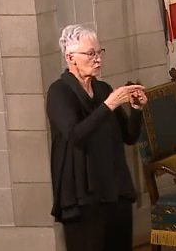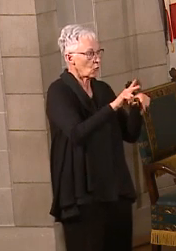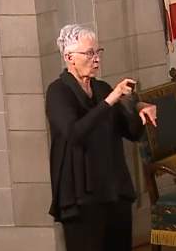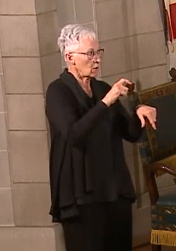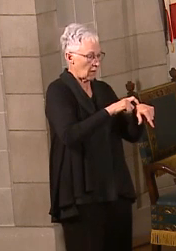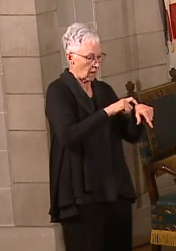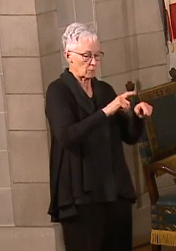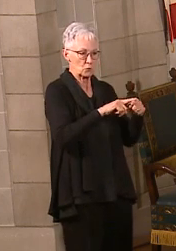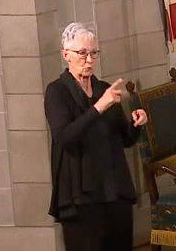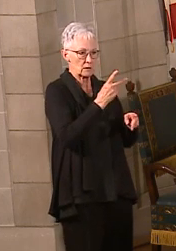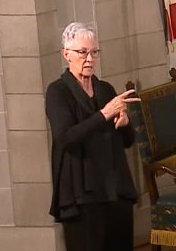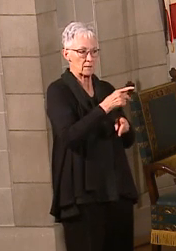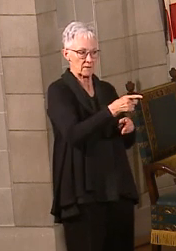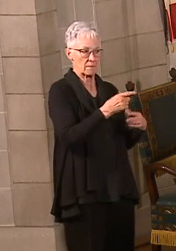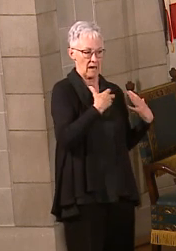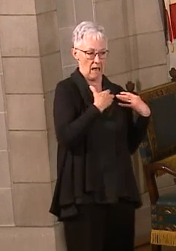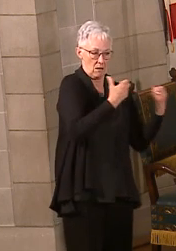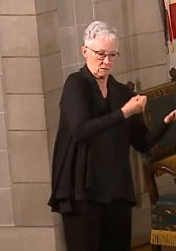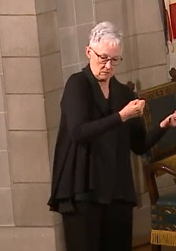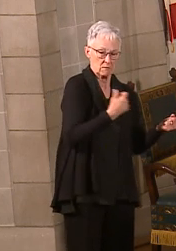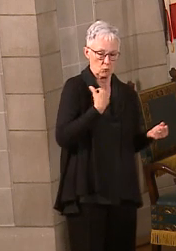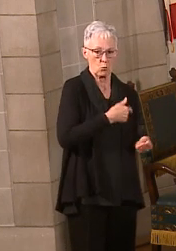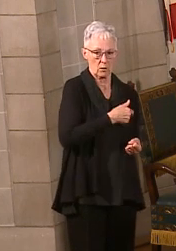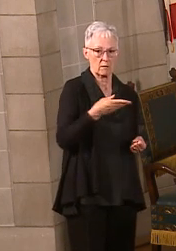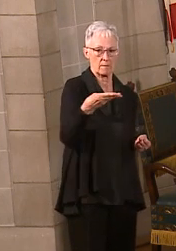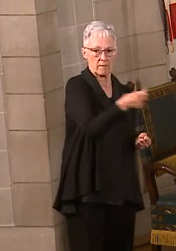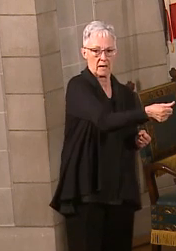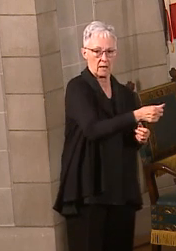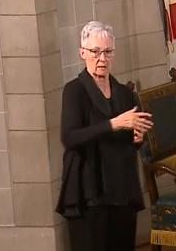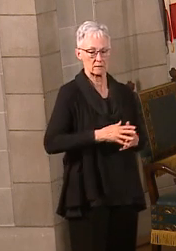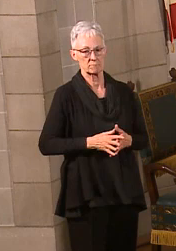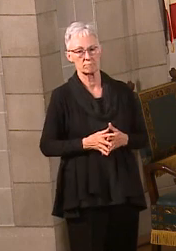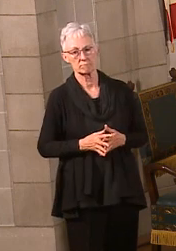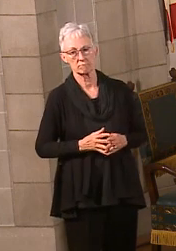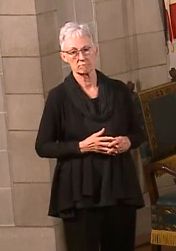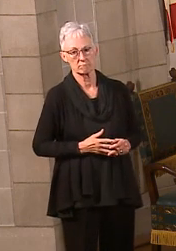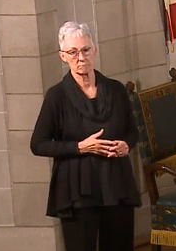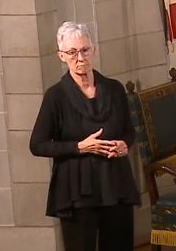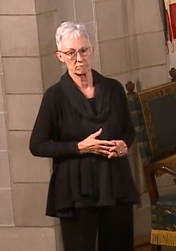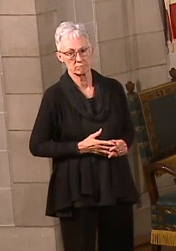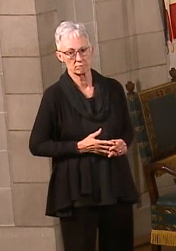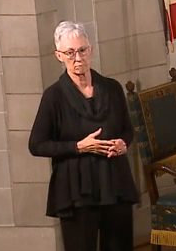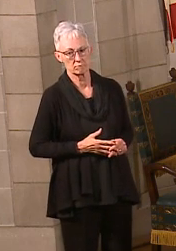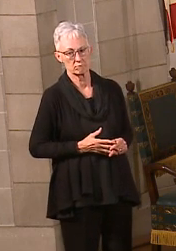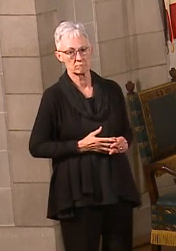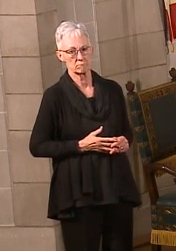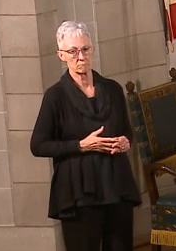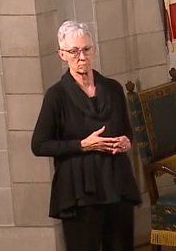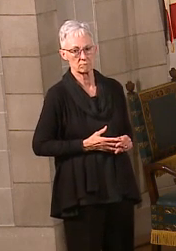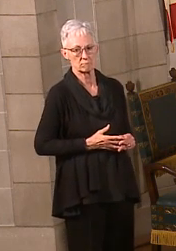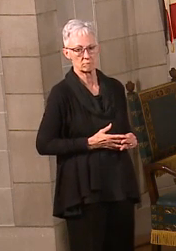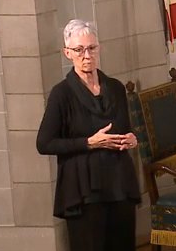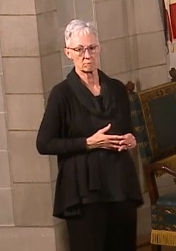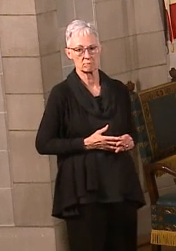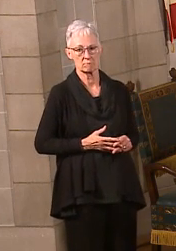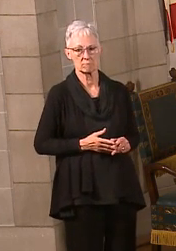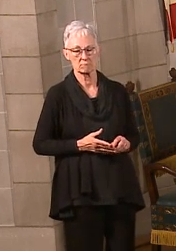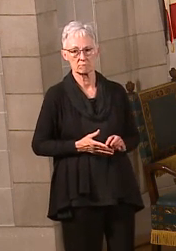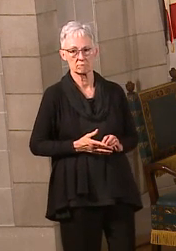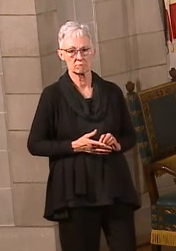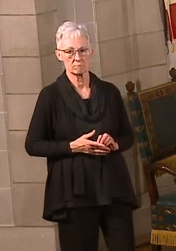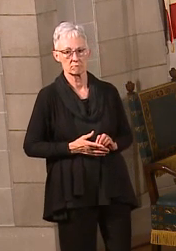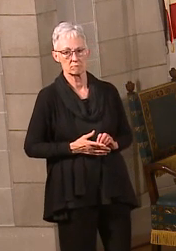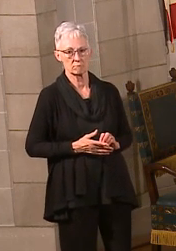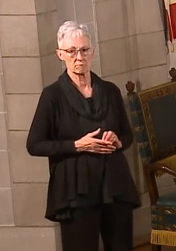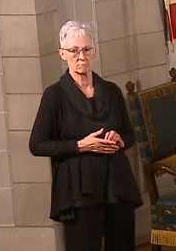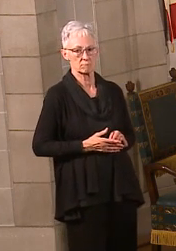Governor, I want to ask you about the primary election. I know some states like Wisconsin recently allowed curbside voting. I don't know if that's anything you're under